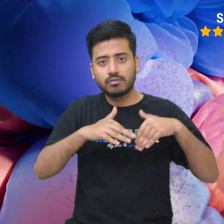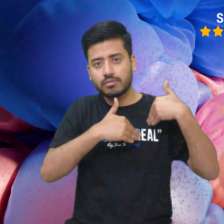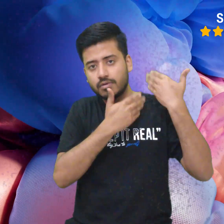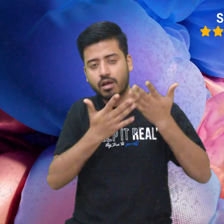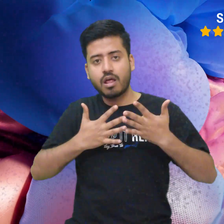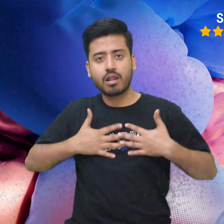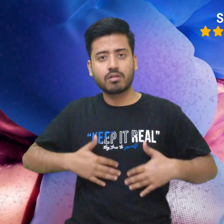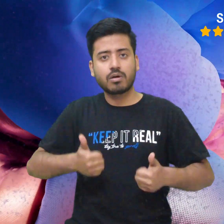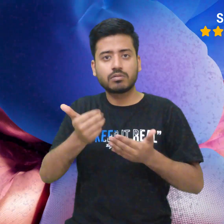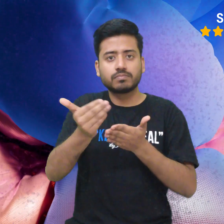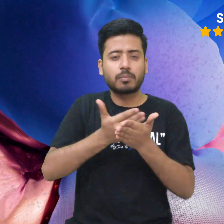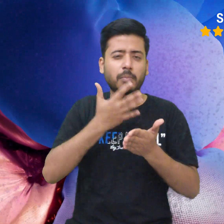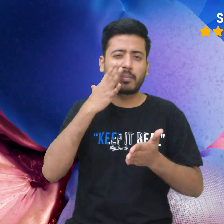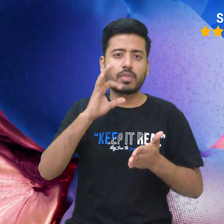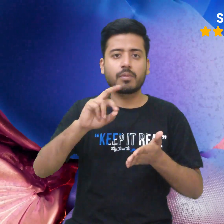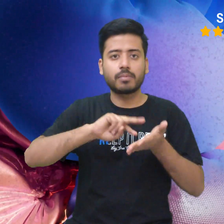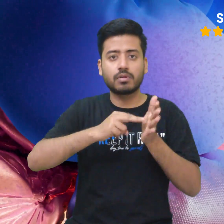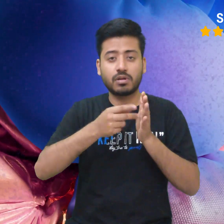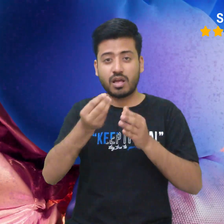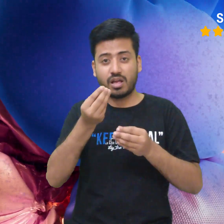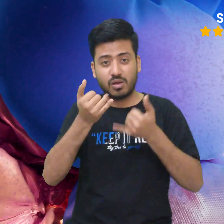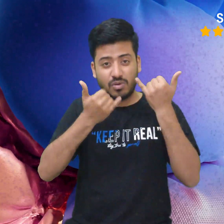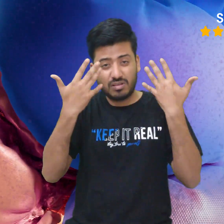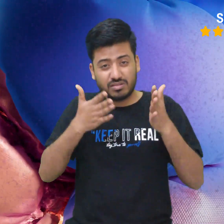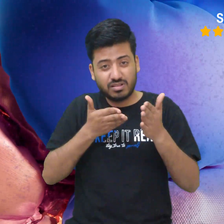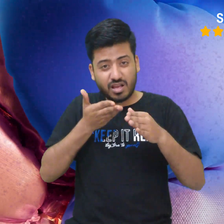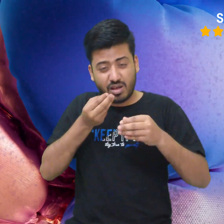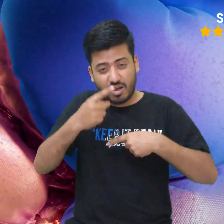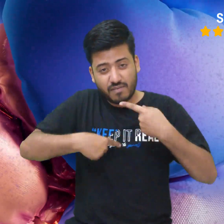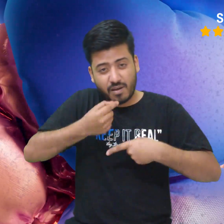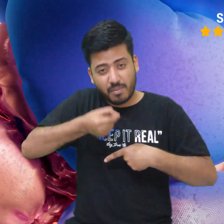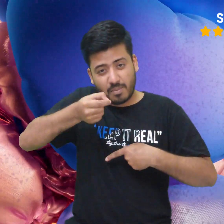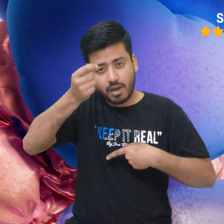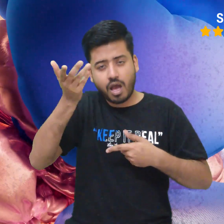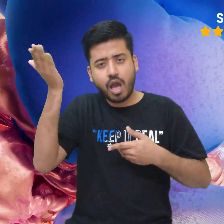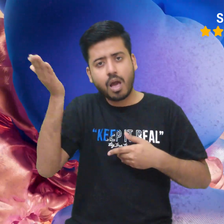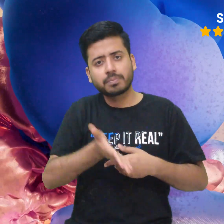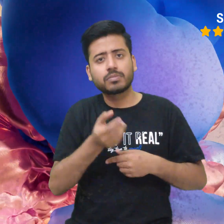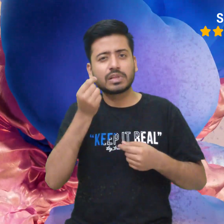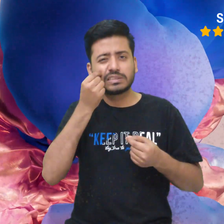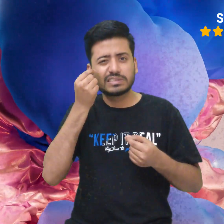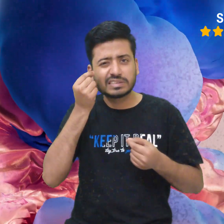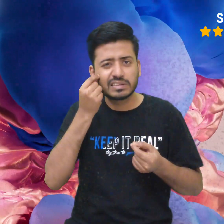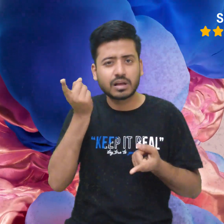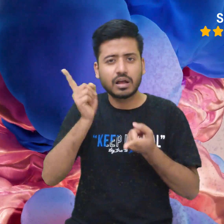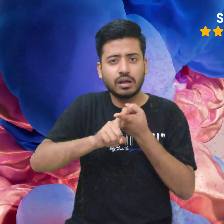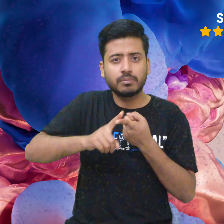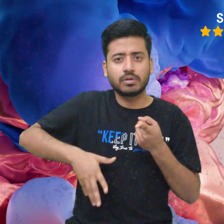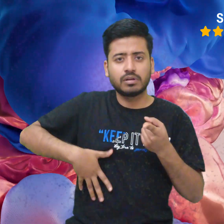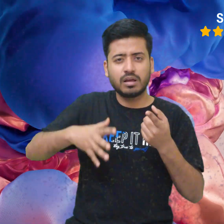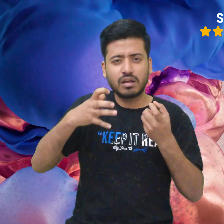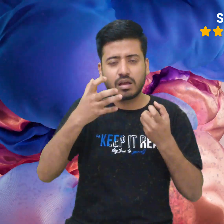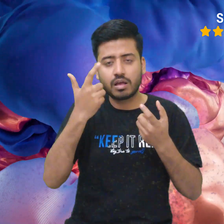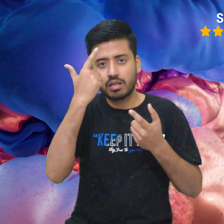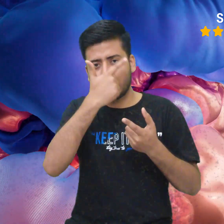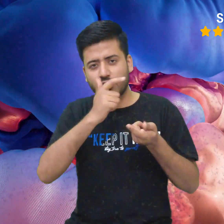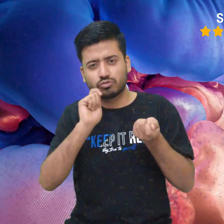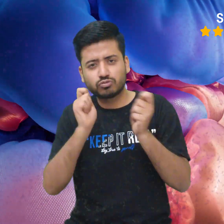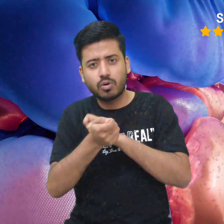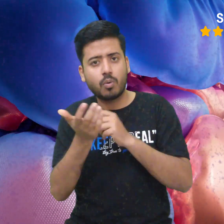have since become a staple in Japanese cuisine. A popular choice in hot and cold dishes, they have a nutty flavor and chewy texture